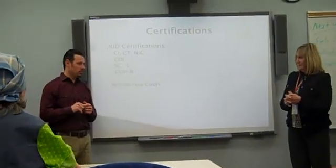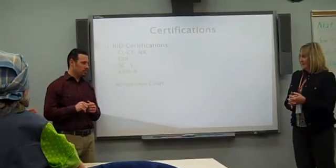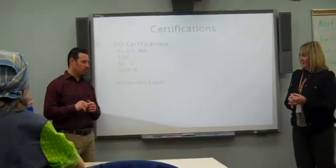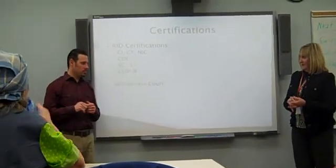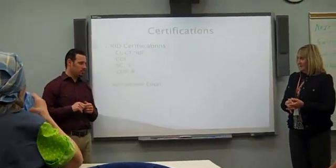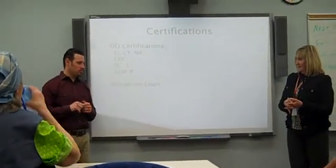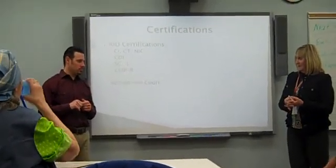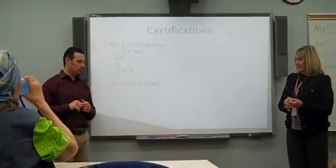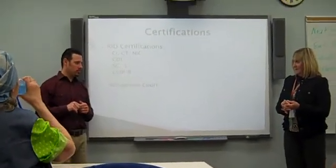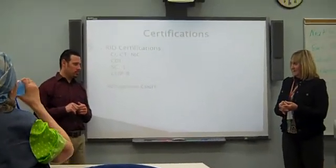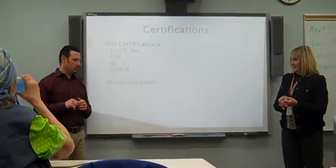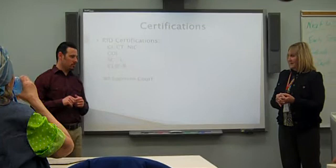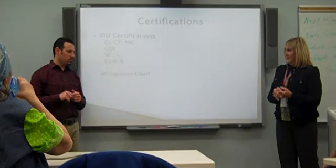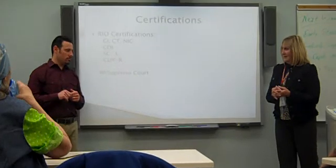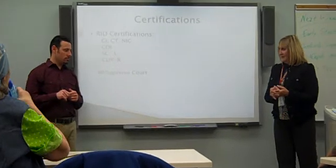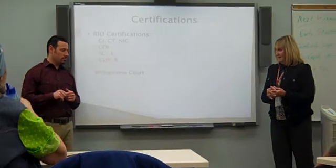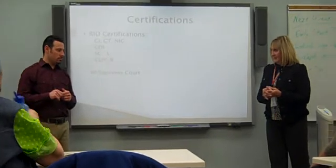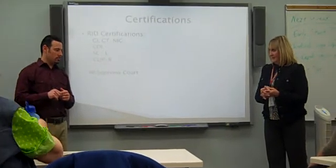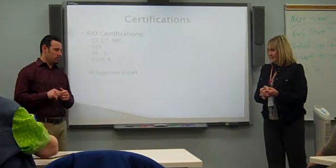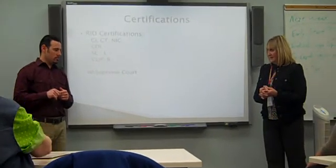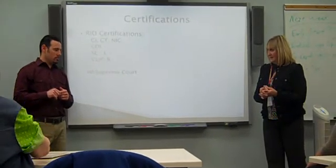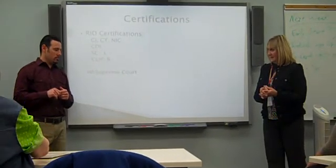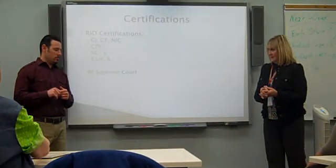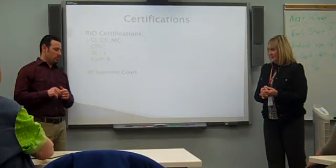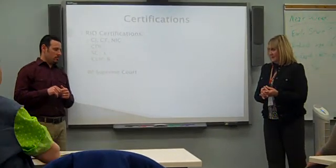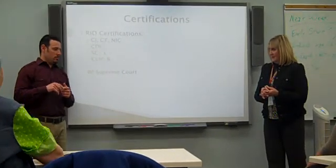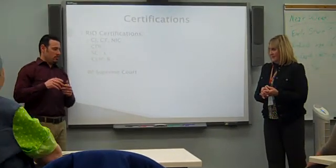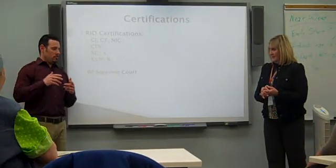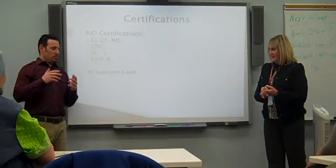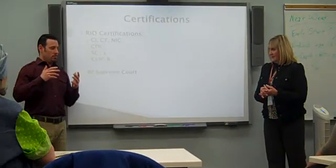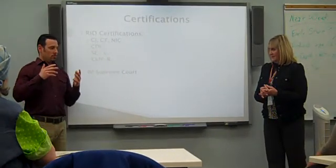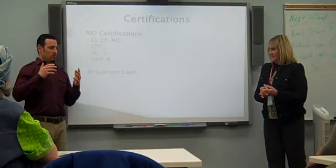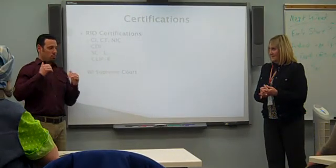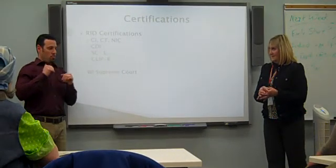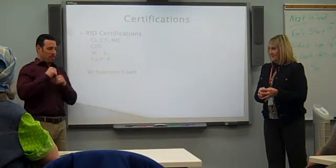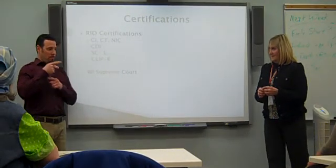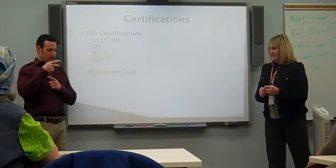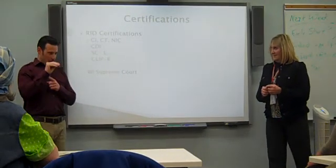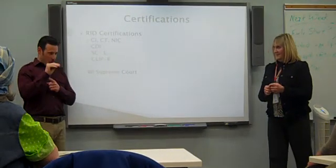Is it with a CDI always a smooth process?